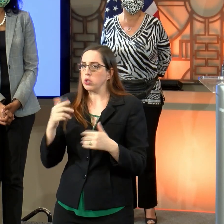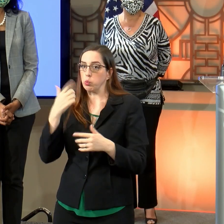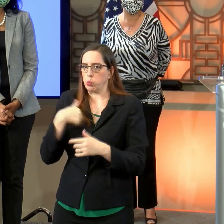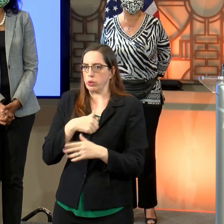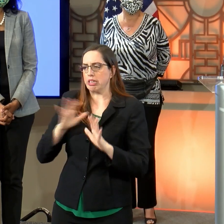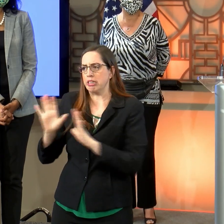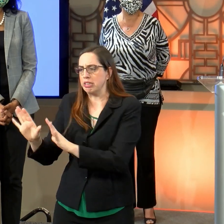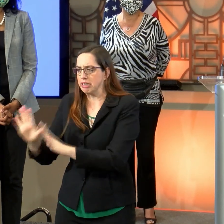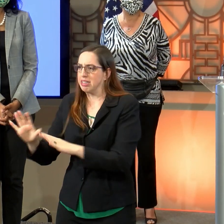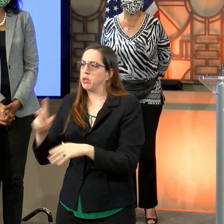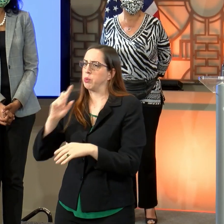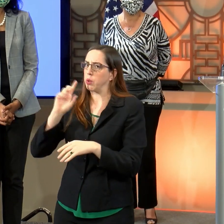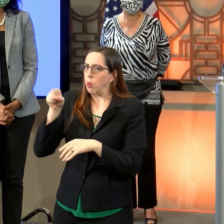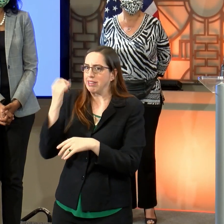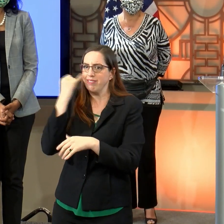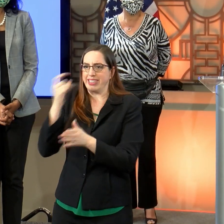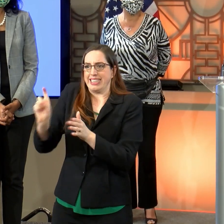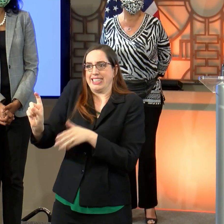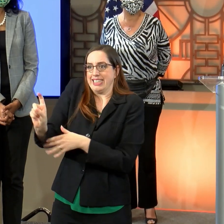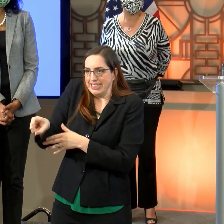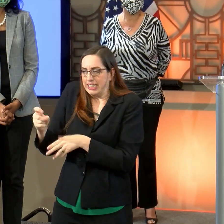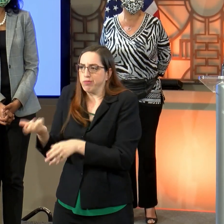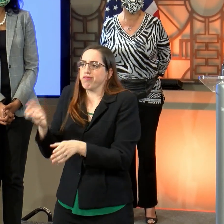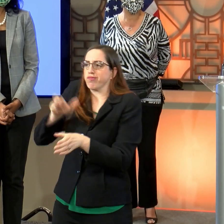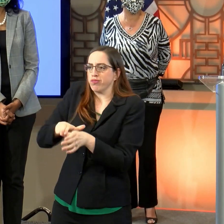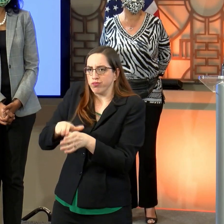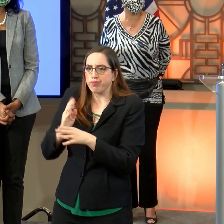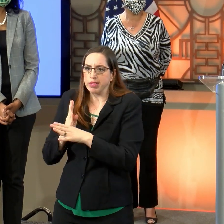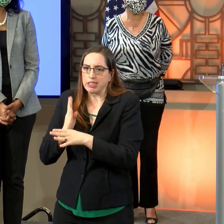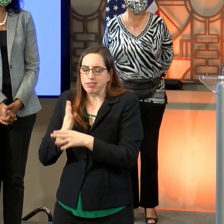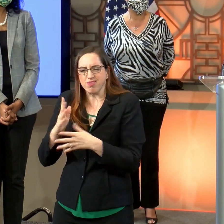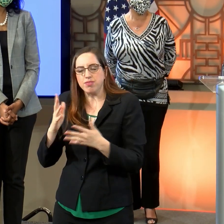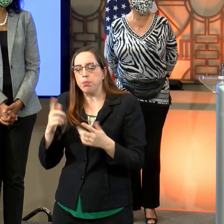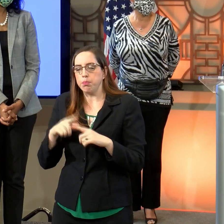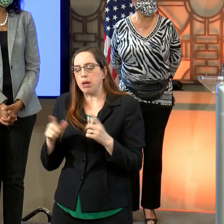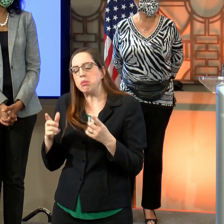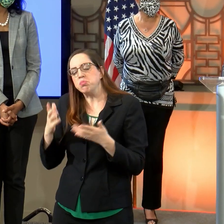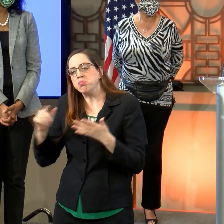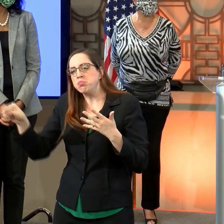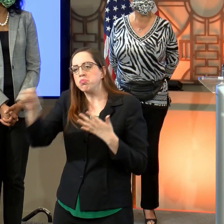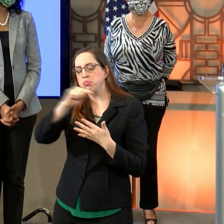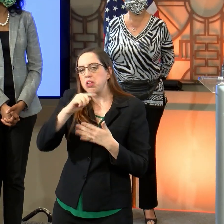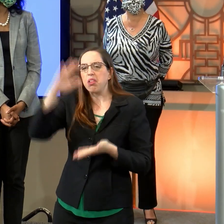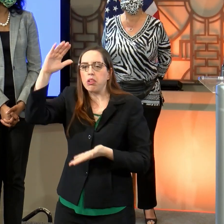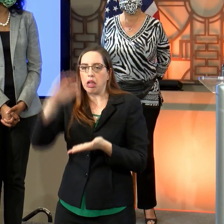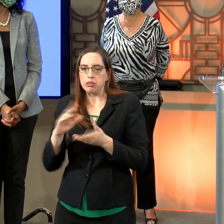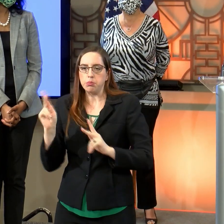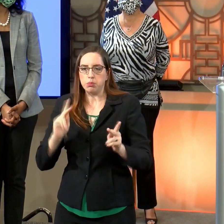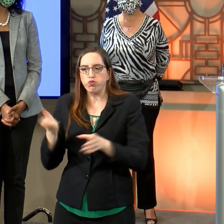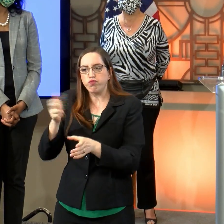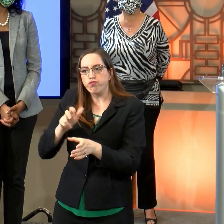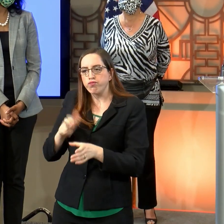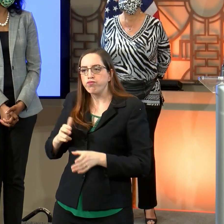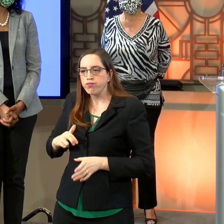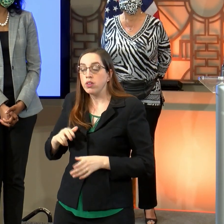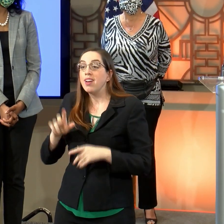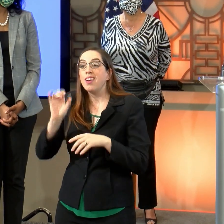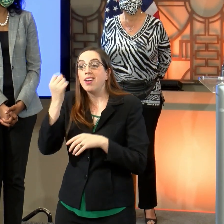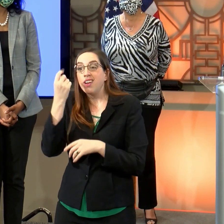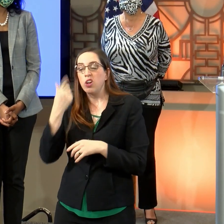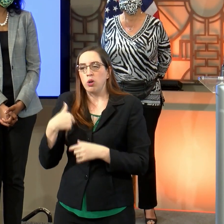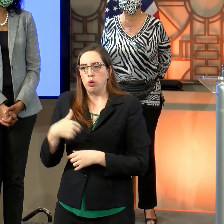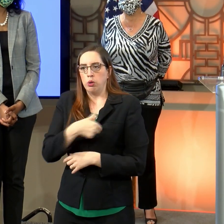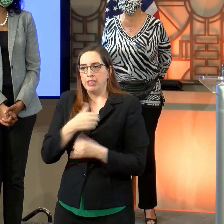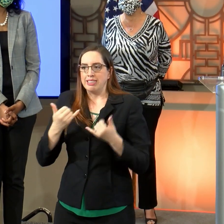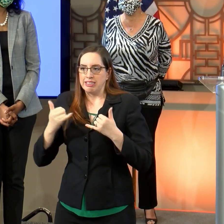discouraging discretionary rides, as everyone is. But nonetheless, it's important to note that we still are